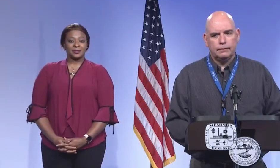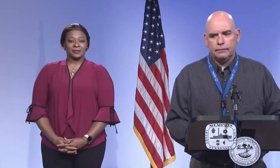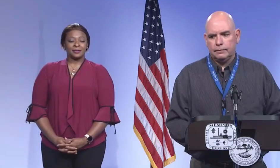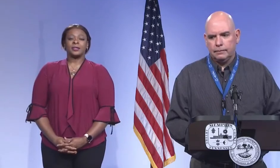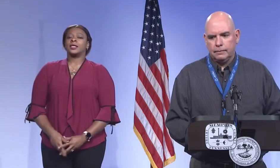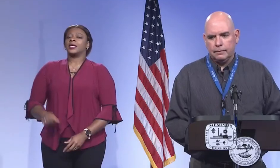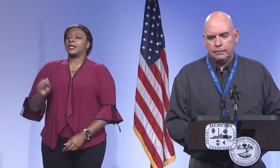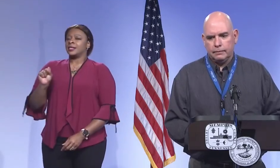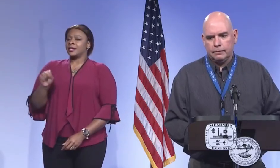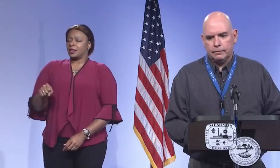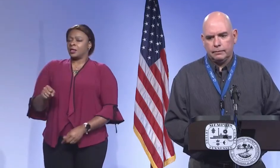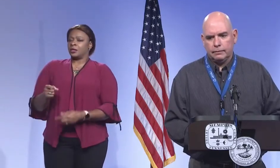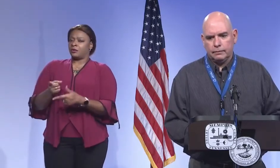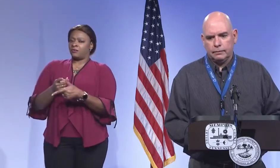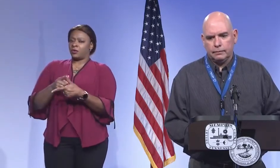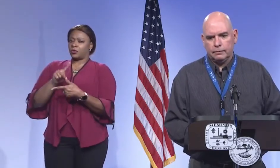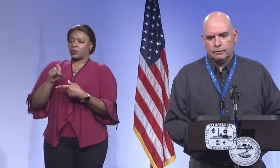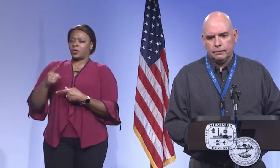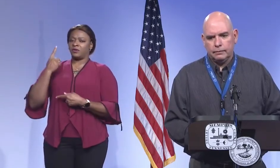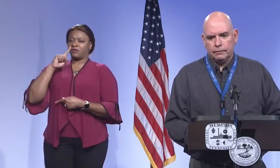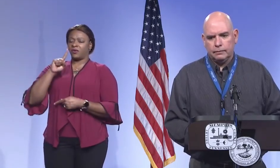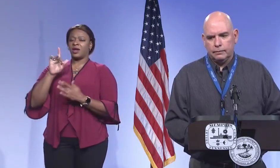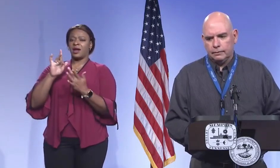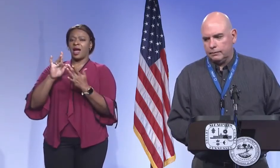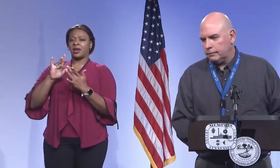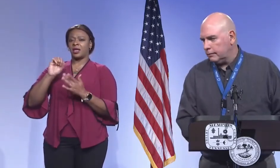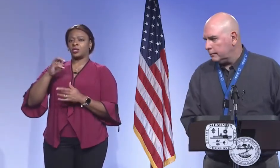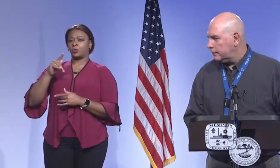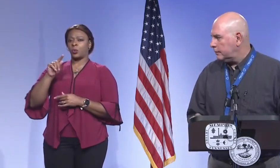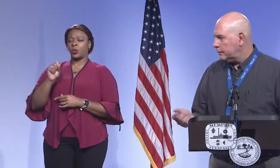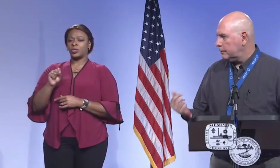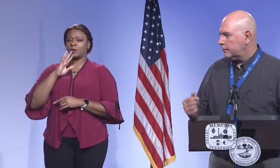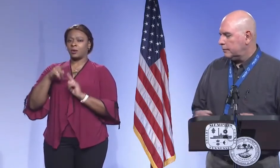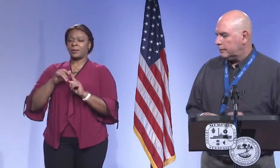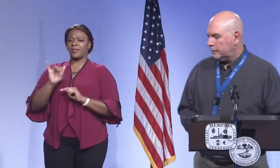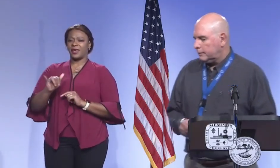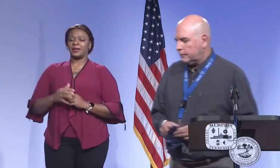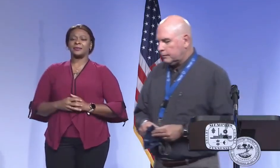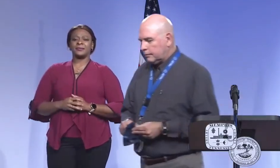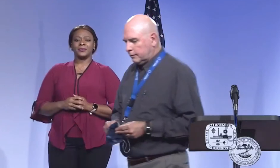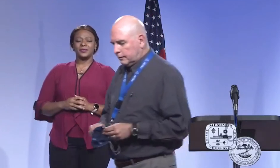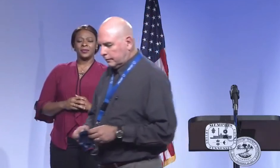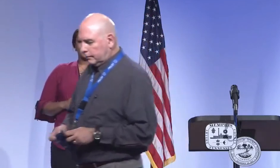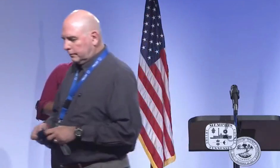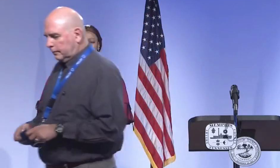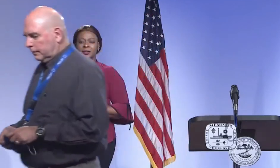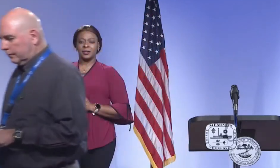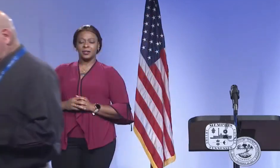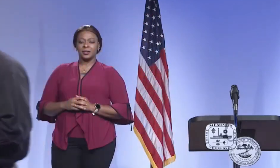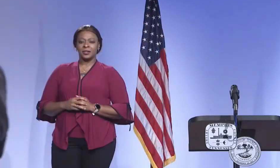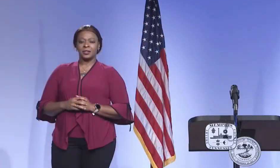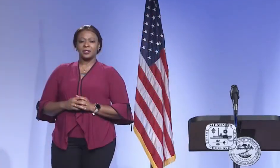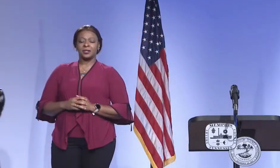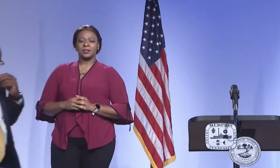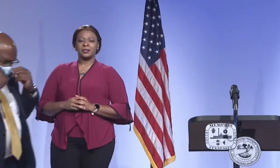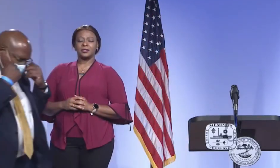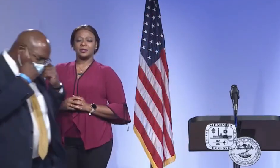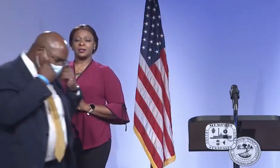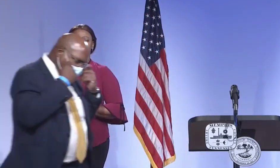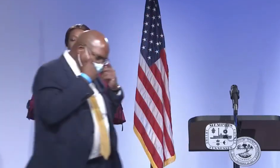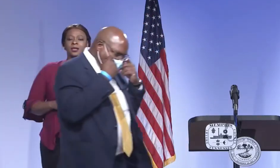Yes, so first question for contact sports. I know you guys spoke a little bit about that, but how much of a concern is it for the numbers of cases